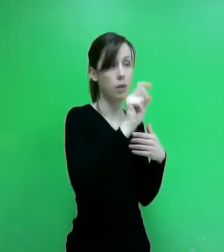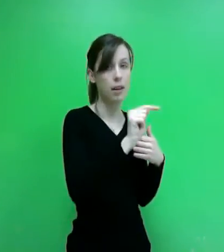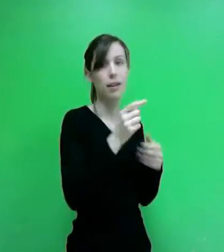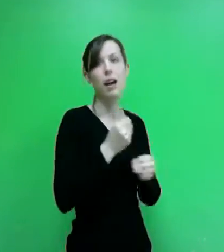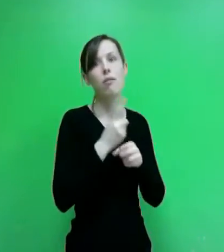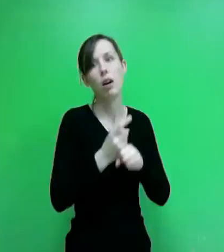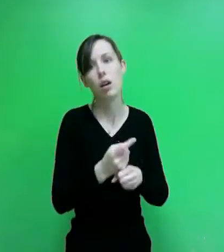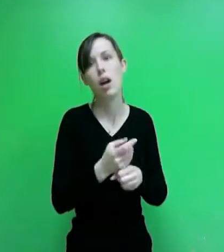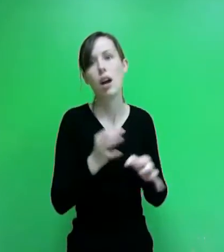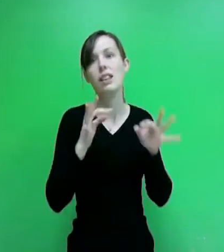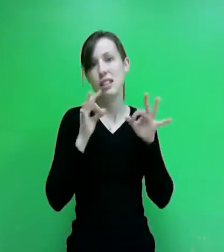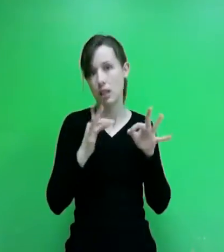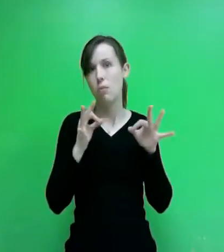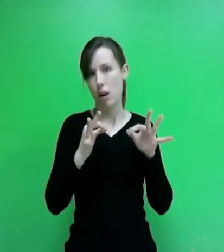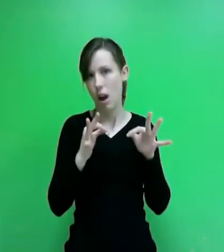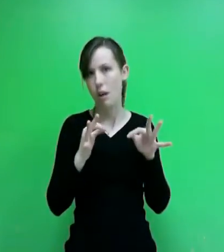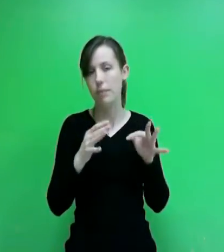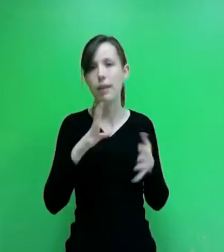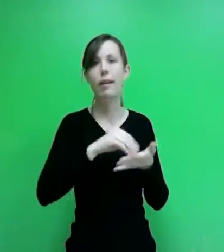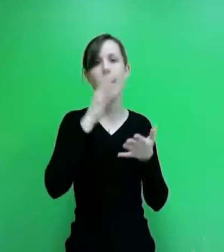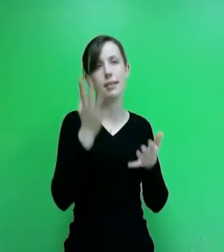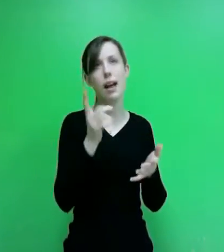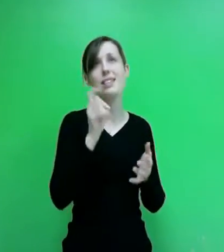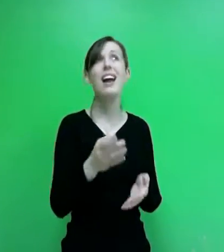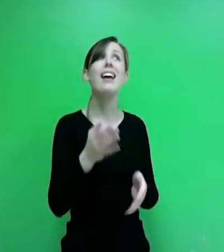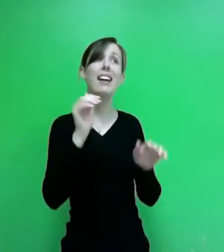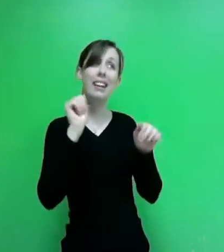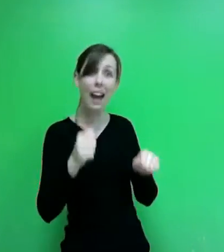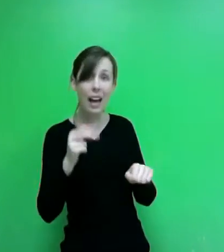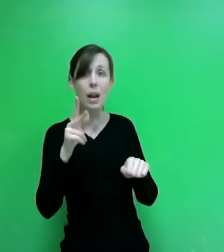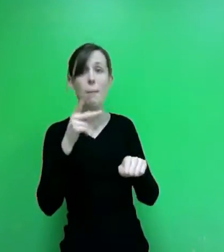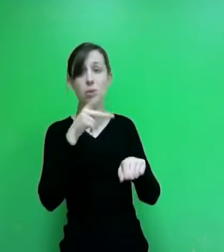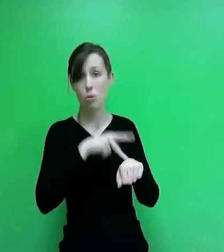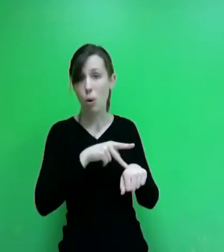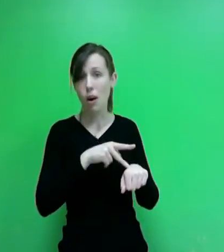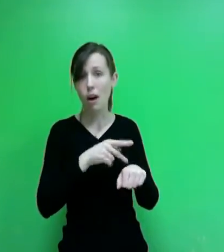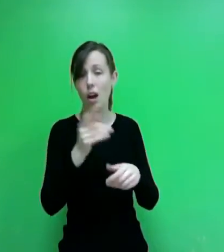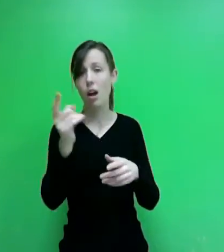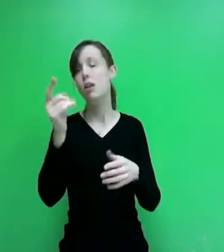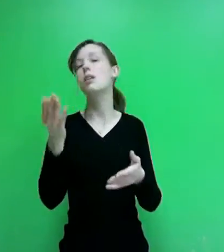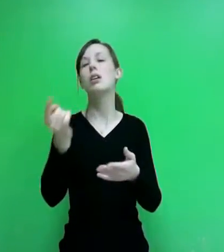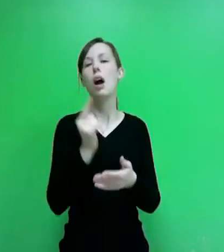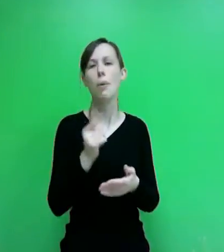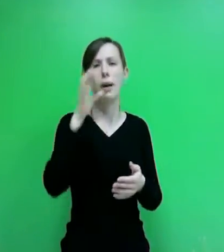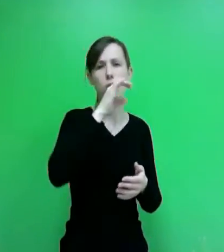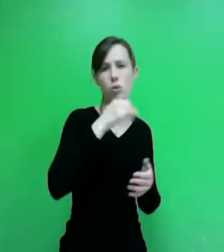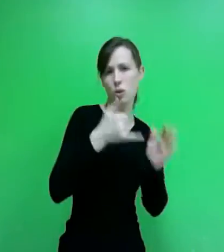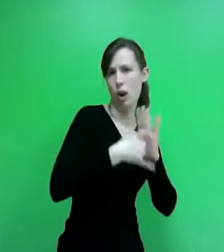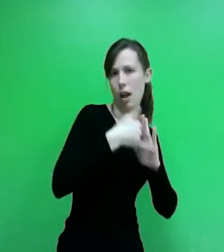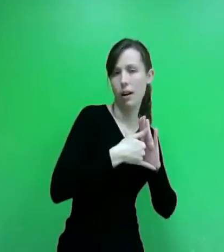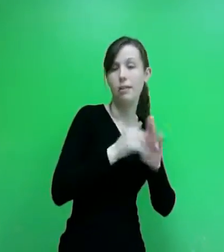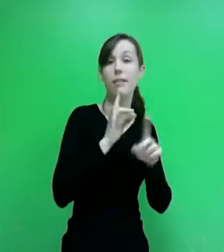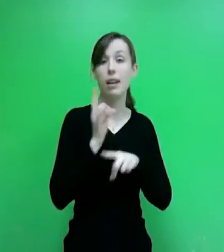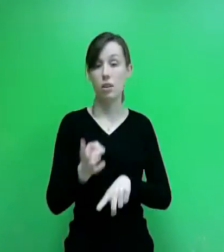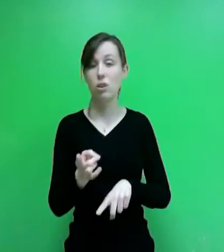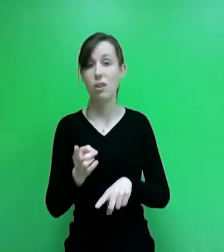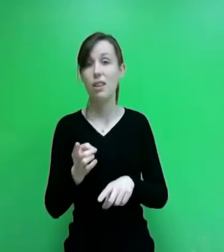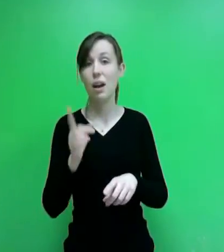Kids ask the question, can Mr. Torak come and can he search our lockers? And the answer to that question is